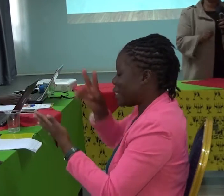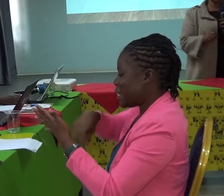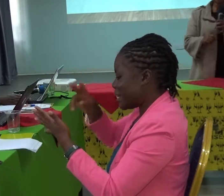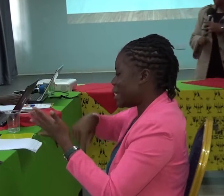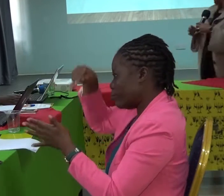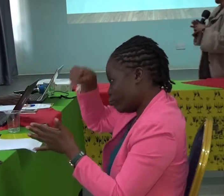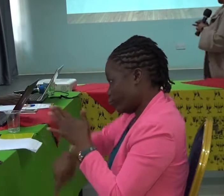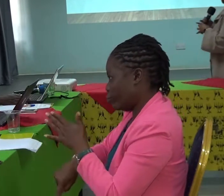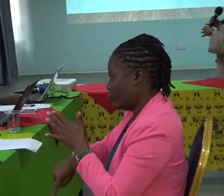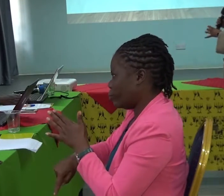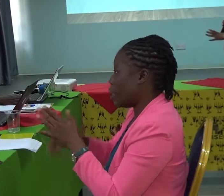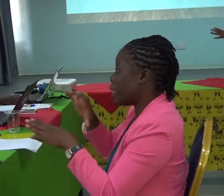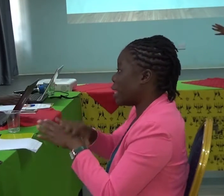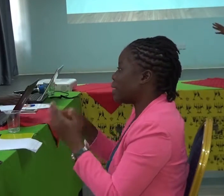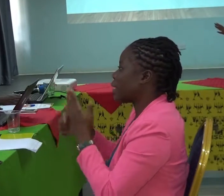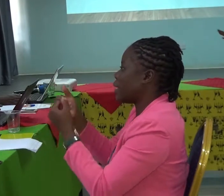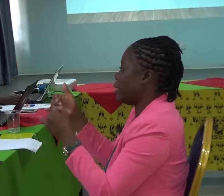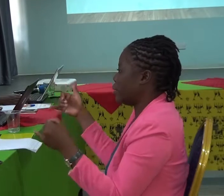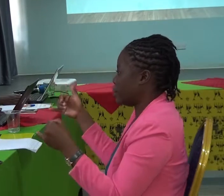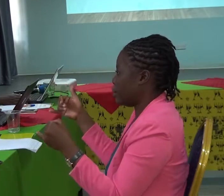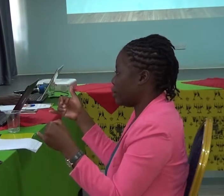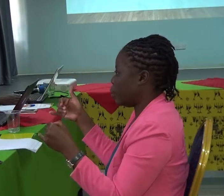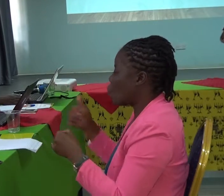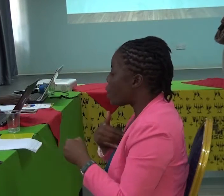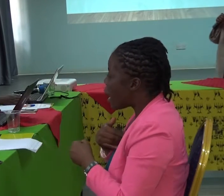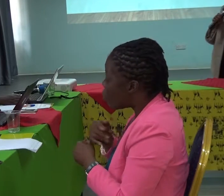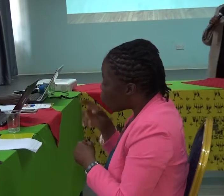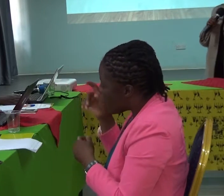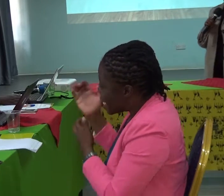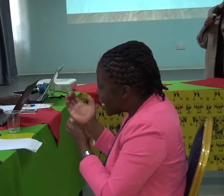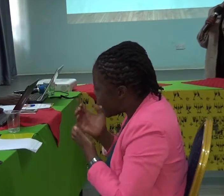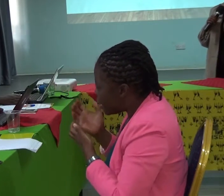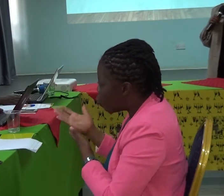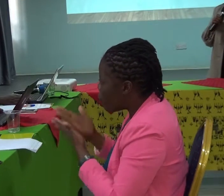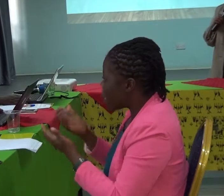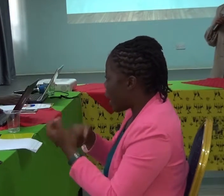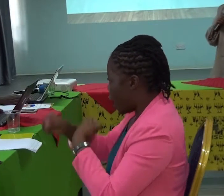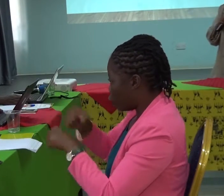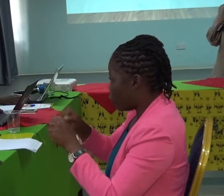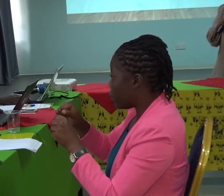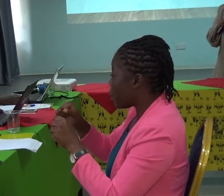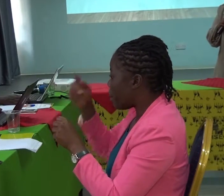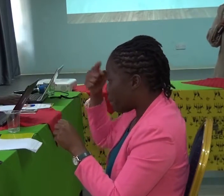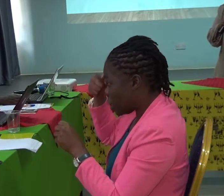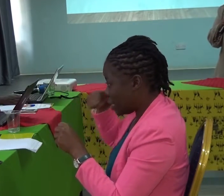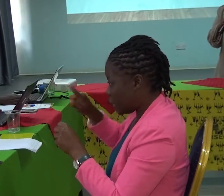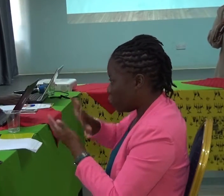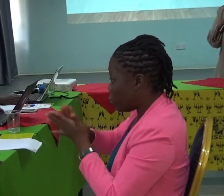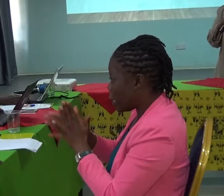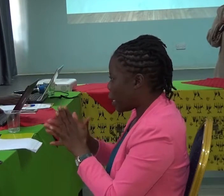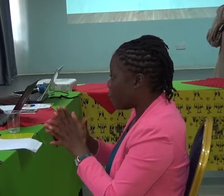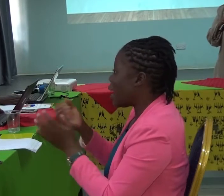read the guidelines. So we're saying there is need to bring action into that policy so that it becomes